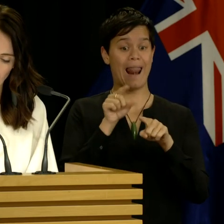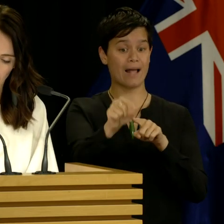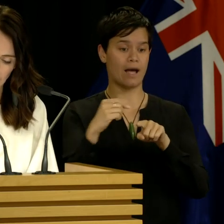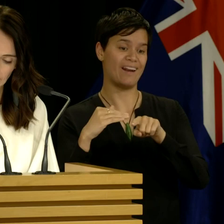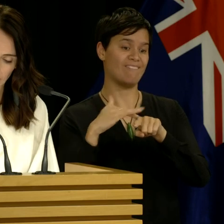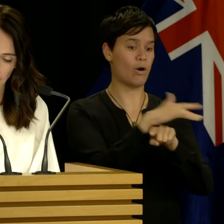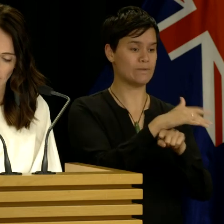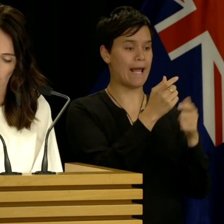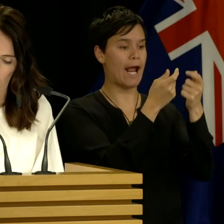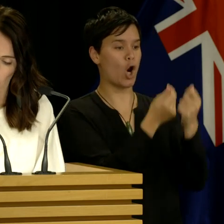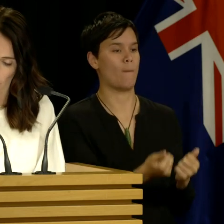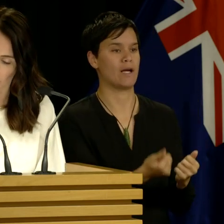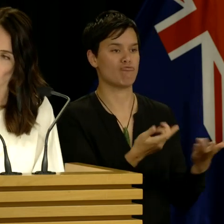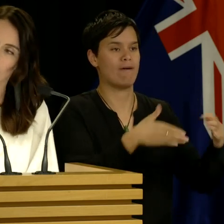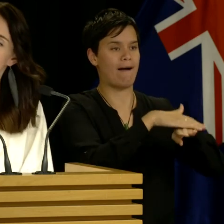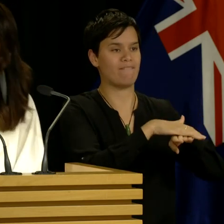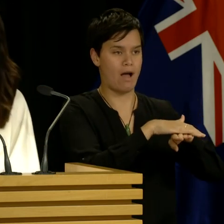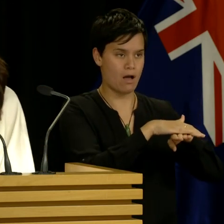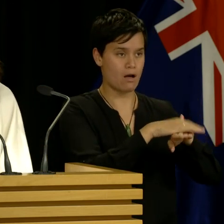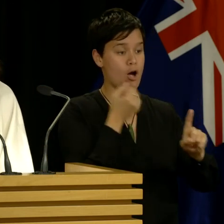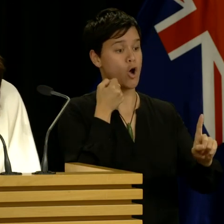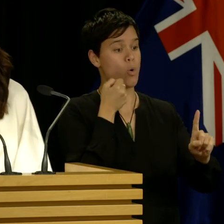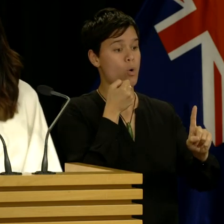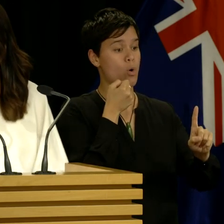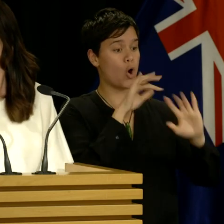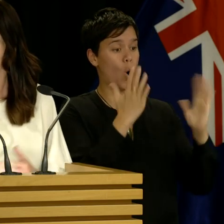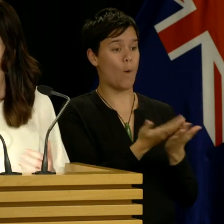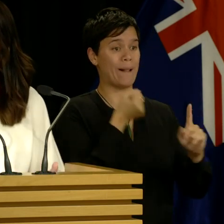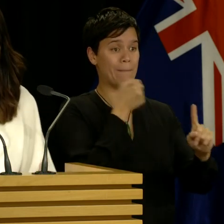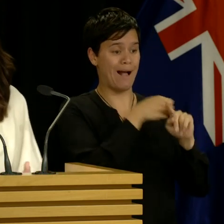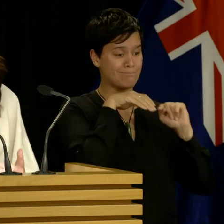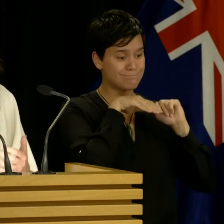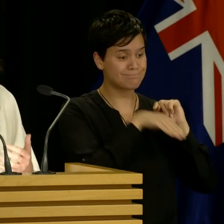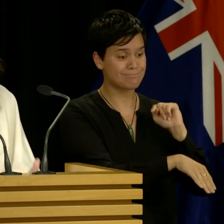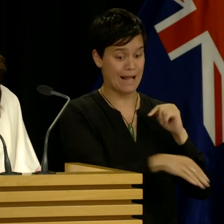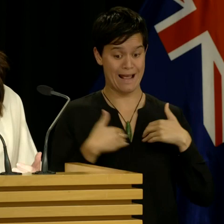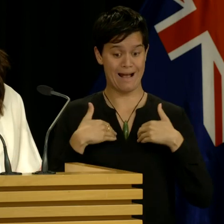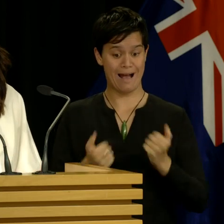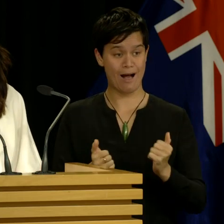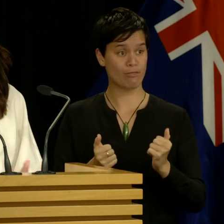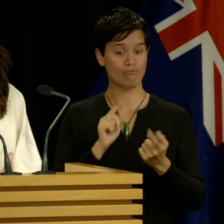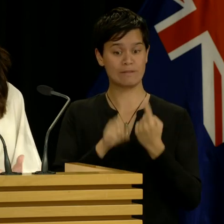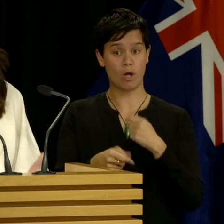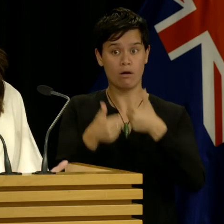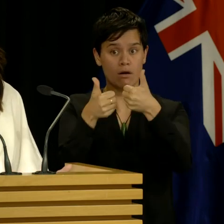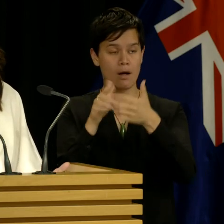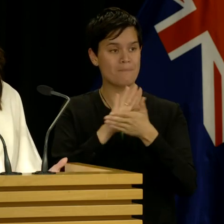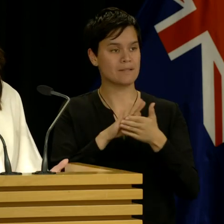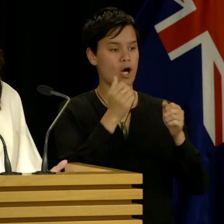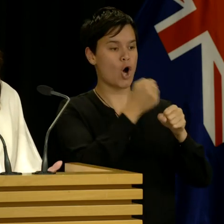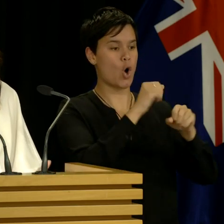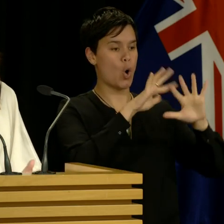economic recovery in the face of the global economic impact of the virus. So our health response is a critical part of our